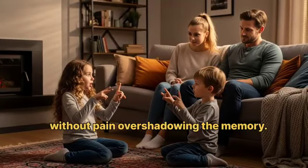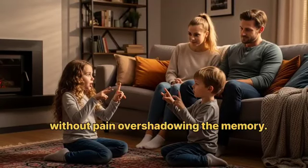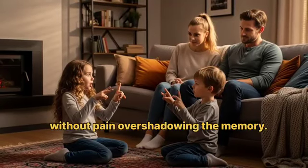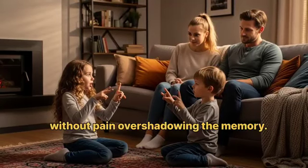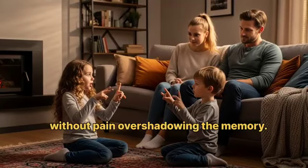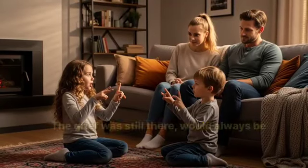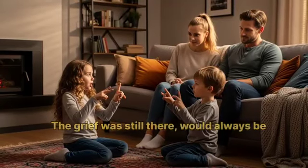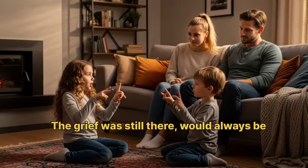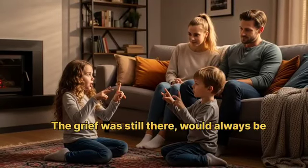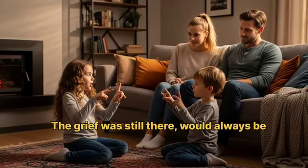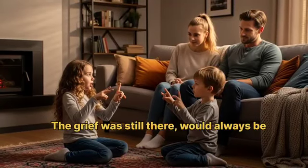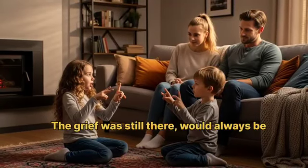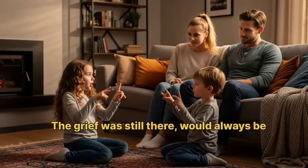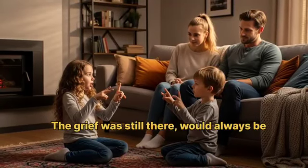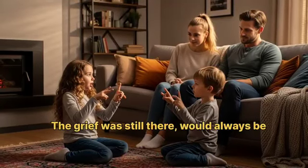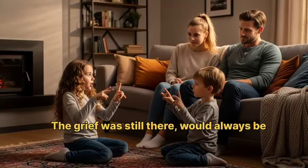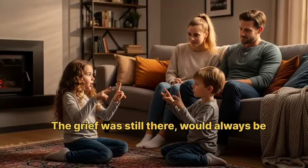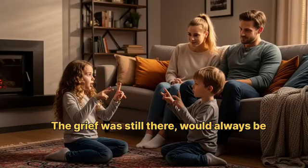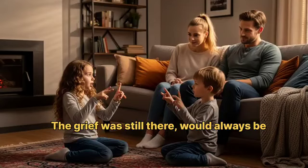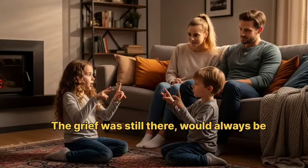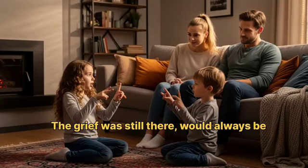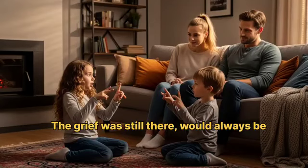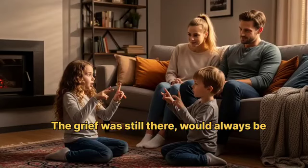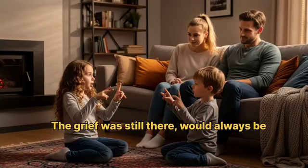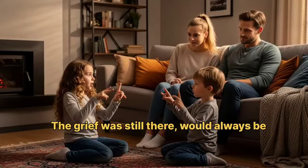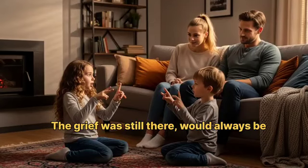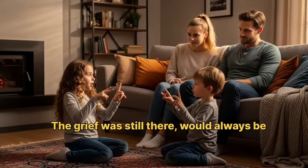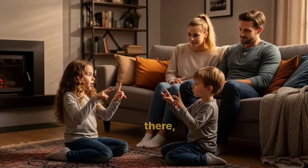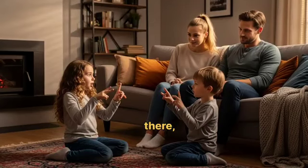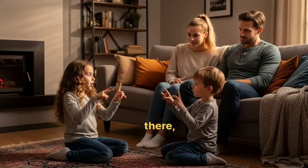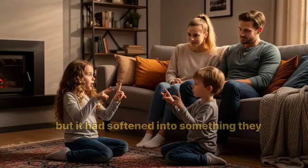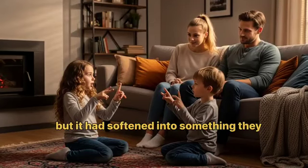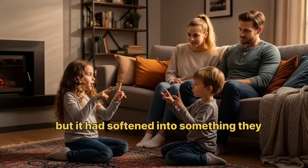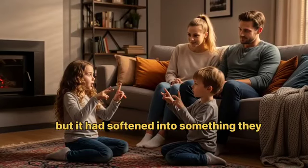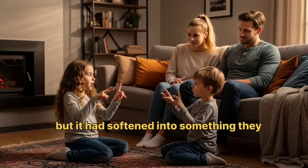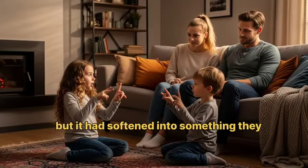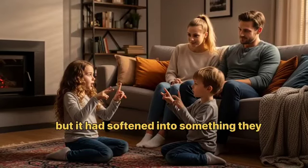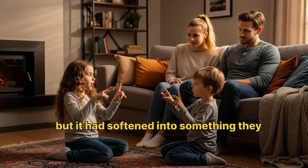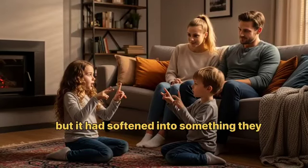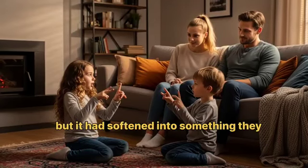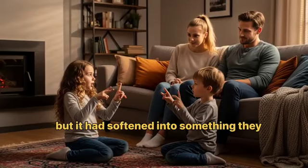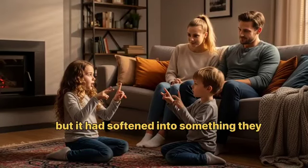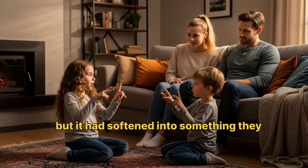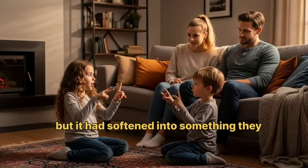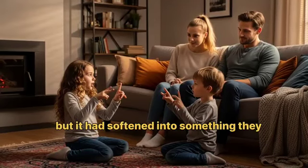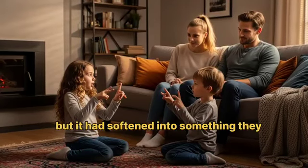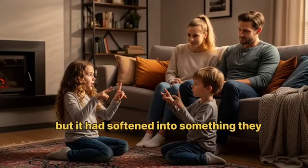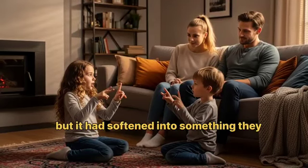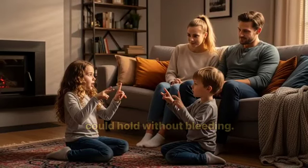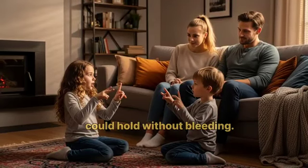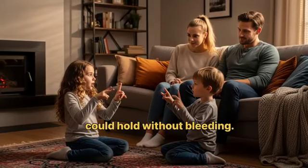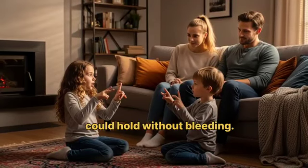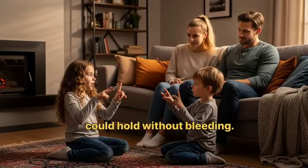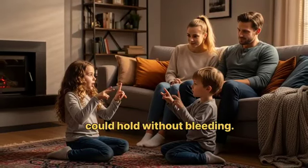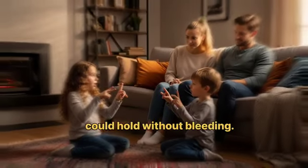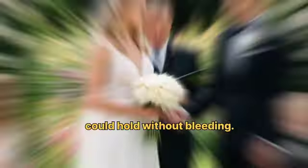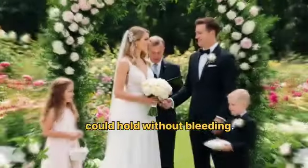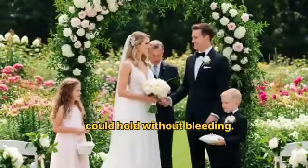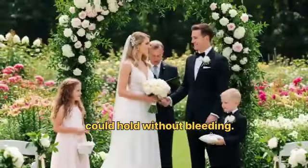memory. The grief was still there, would always be there, but it had softened into something they could hold without bleeding.